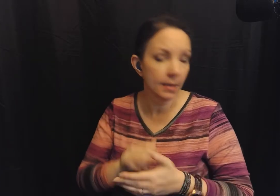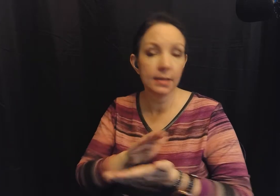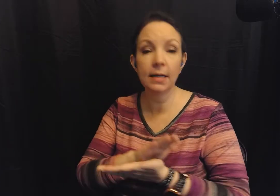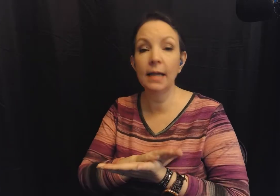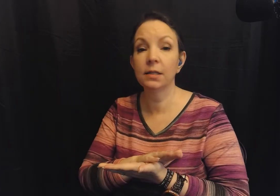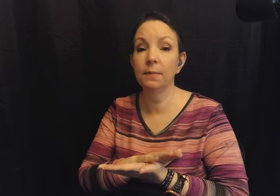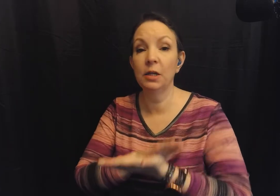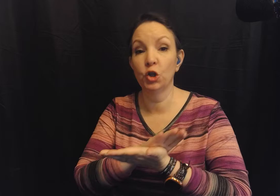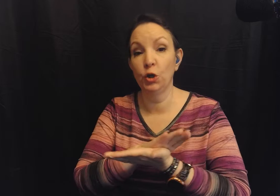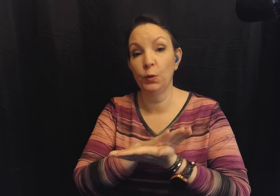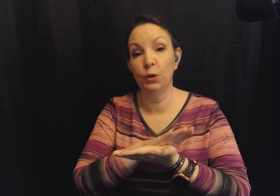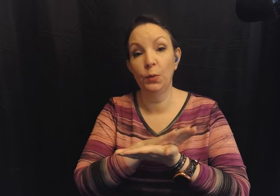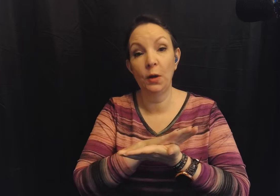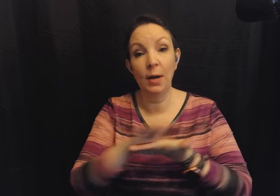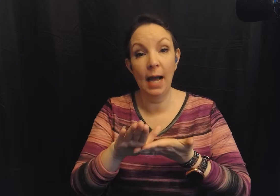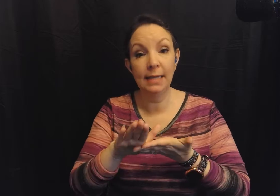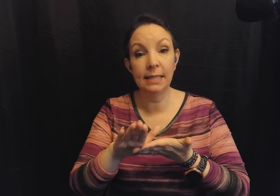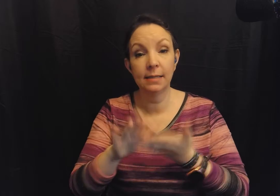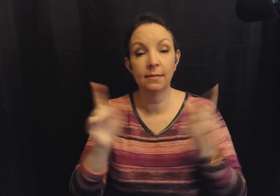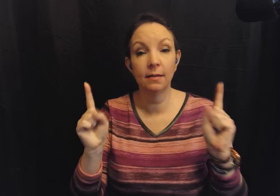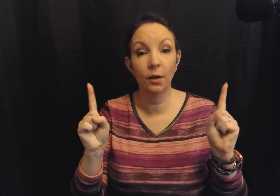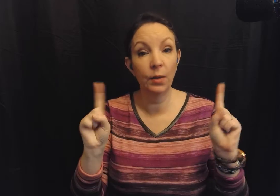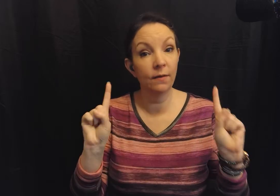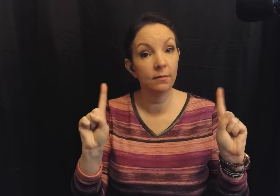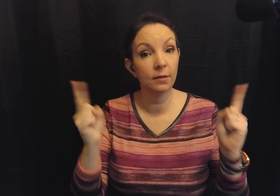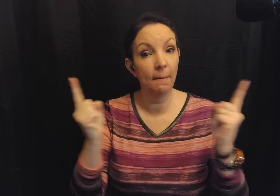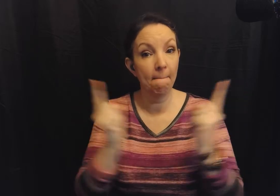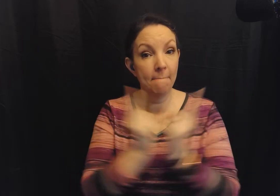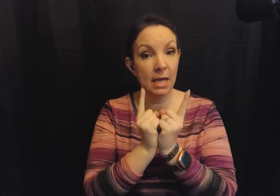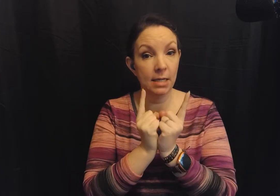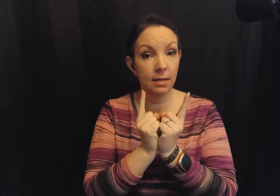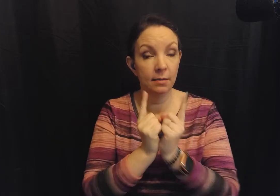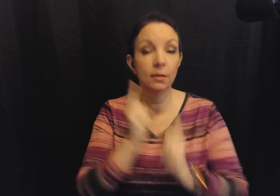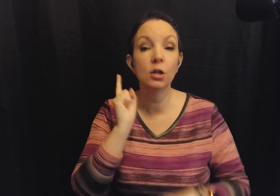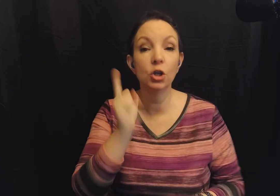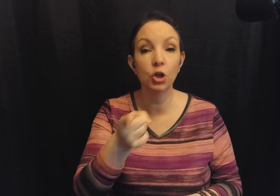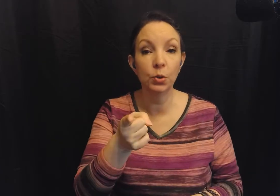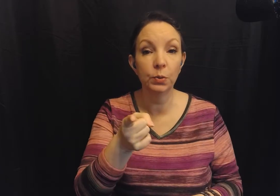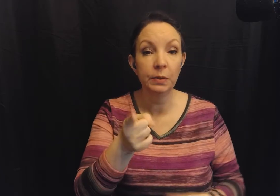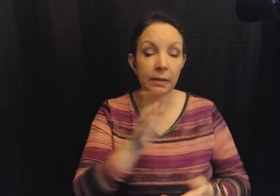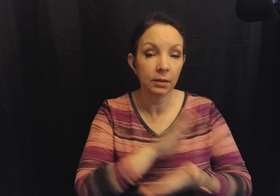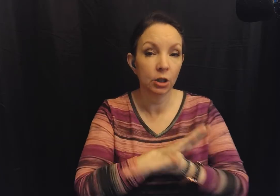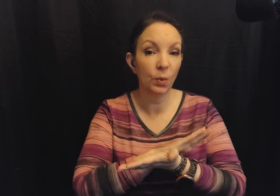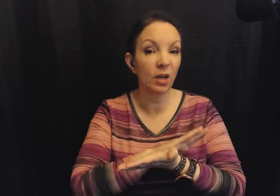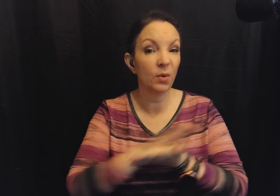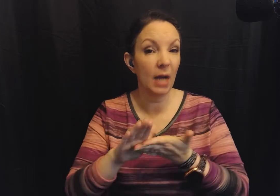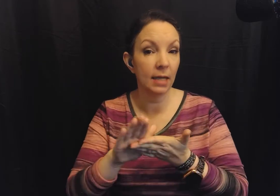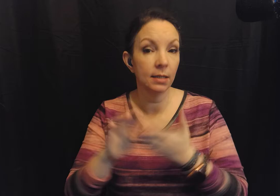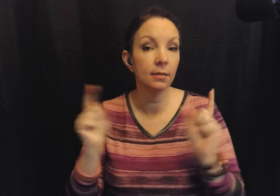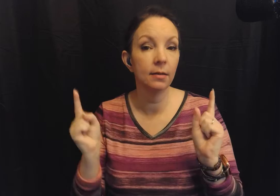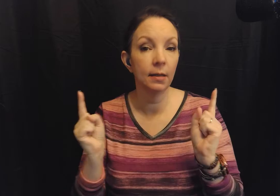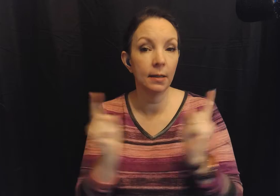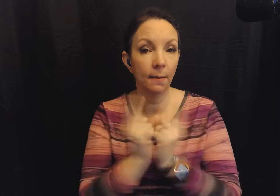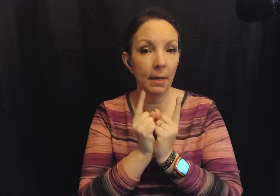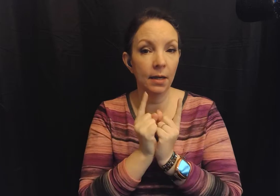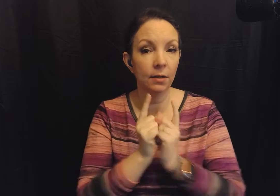Nice to meet you. So we go nice, and we have meet you. So we go nice to meet